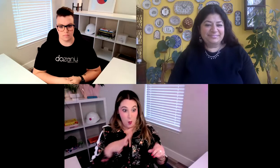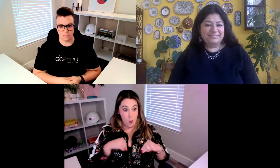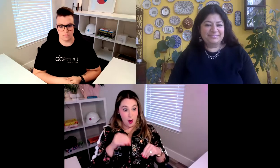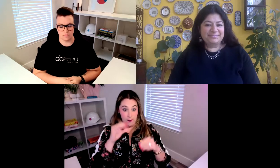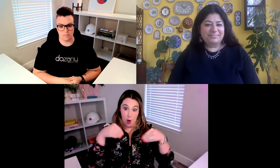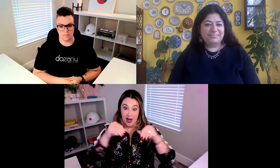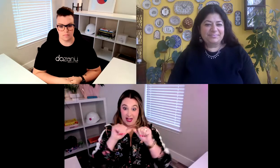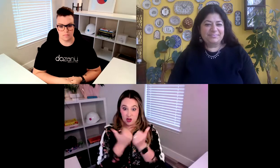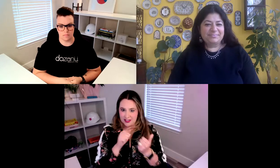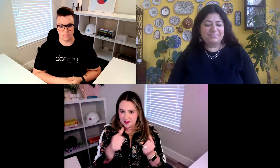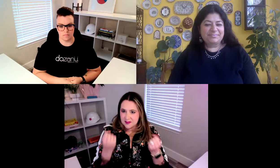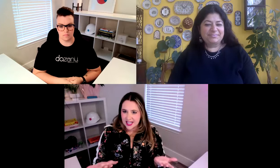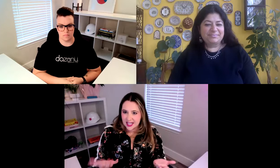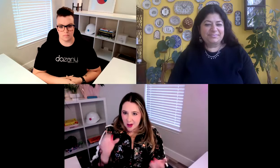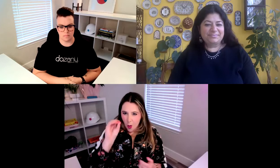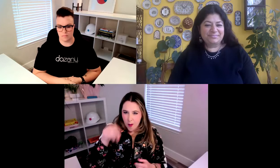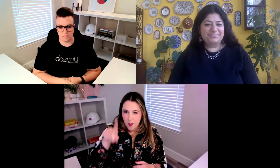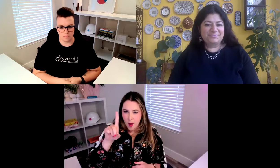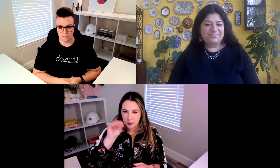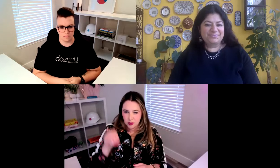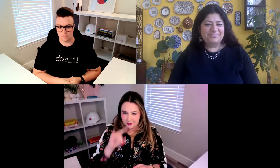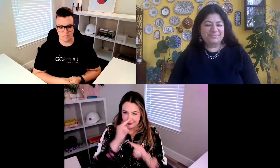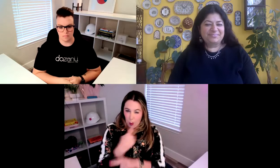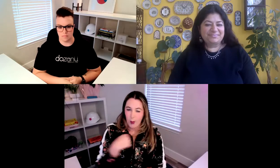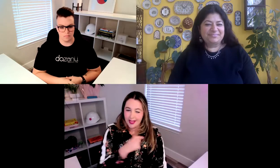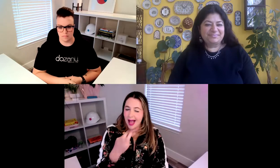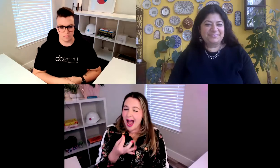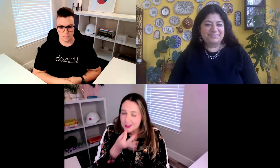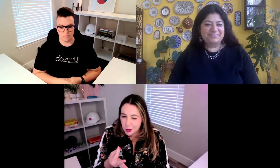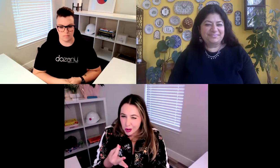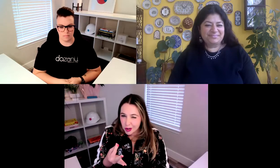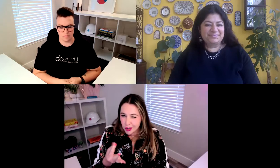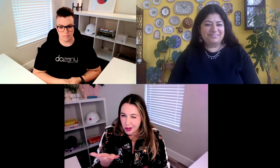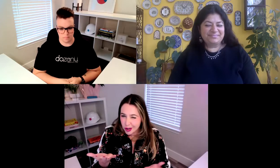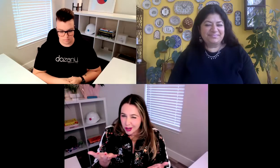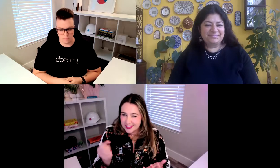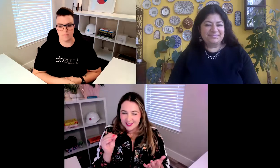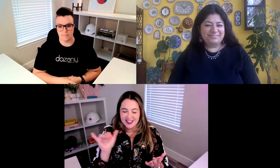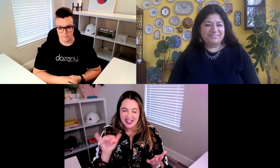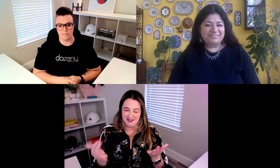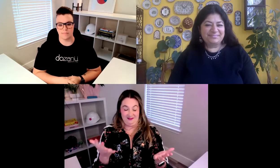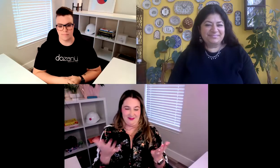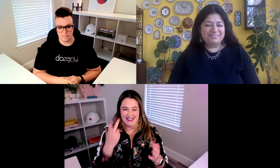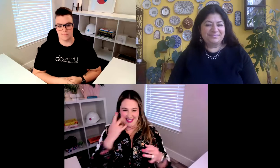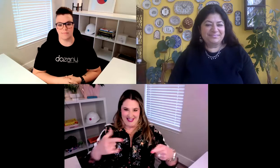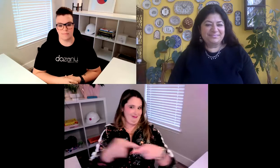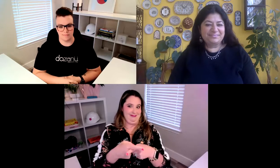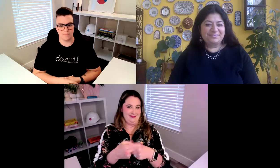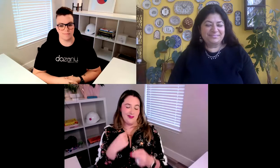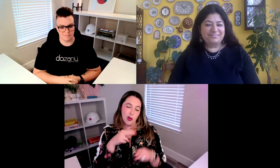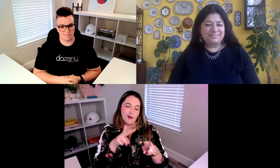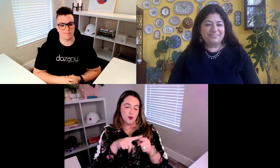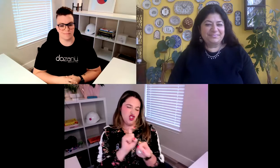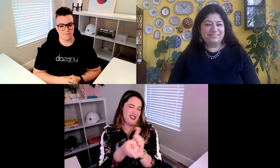So look at the irony when we look back, because where is the women-owned business and marketing? that's only 0.01%, that kind of